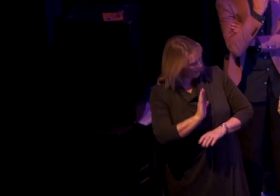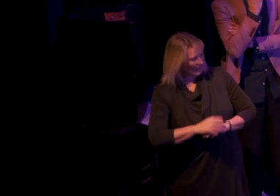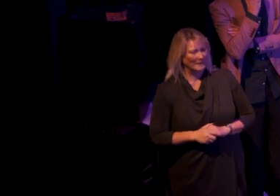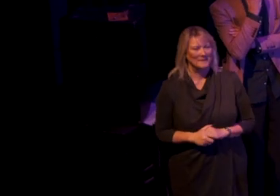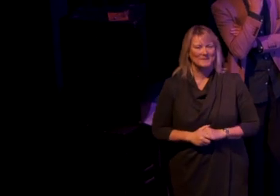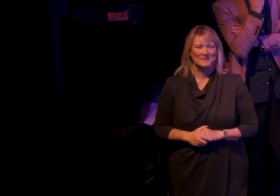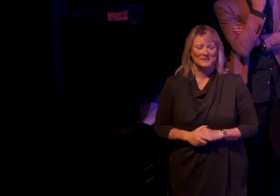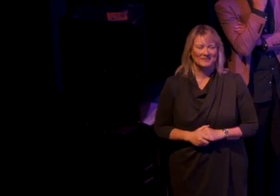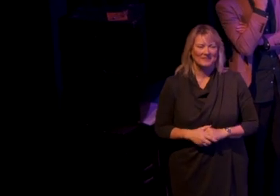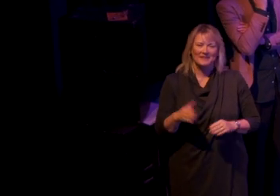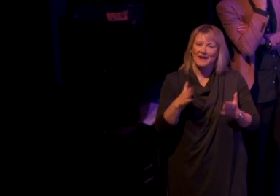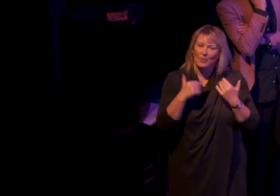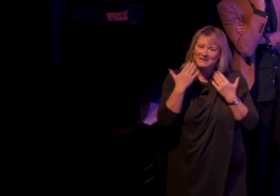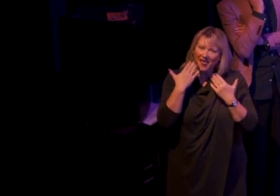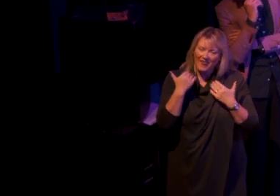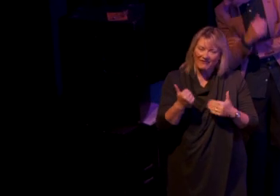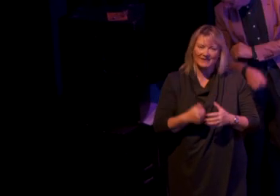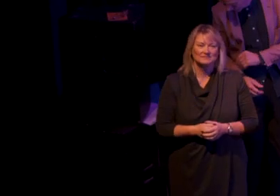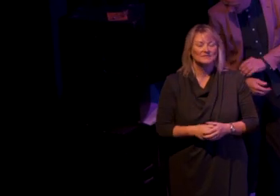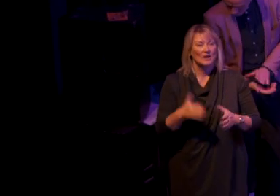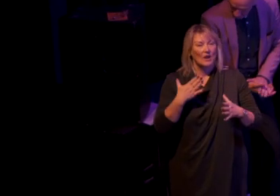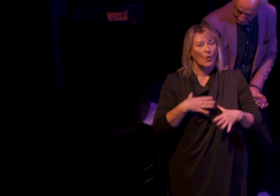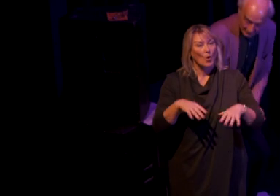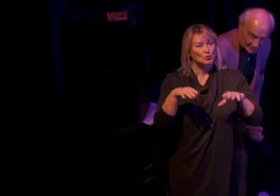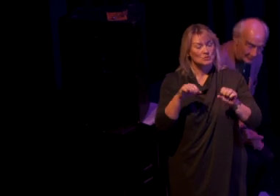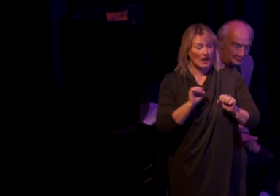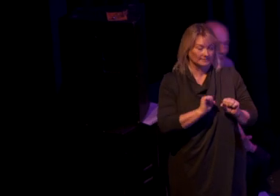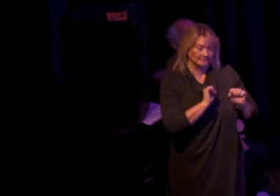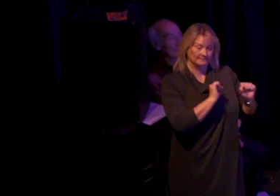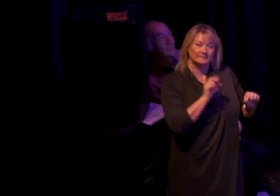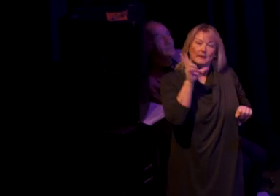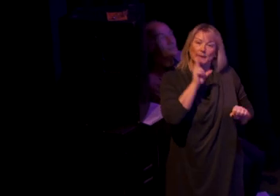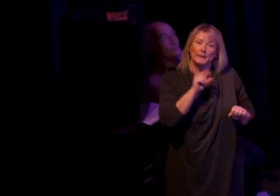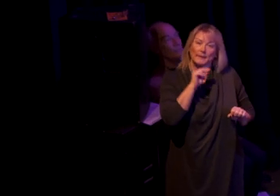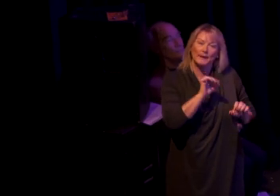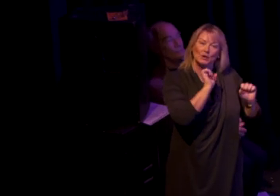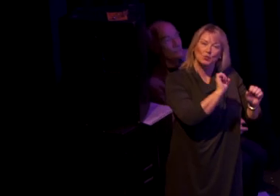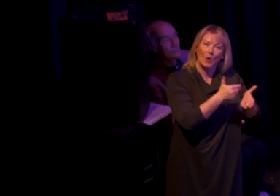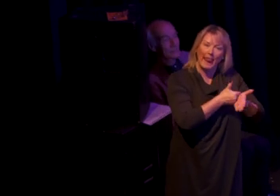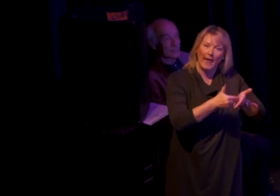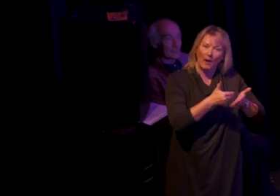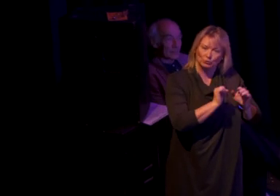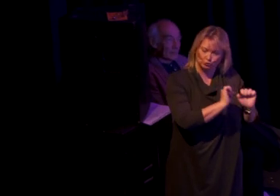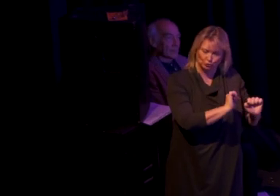evening. That was lovely. I want to start up with a saying from a Tamil poet.